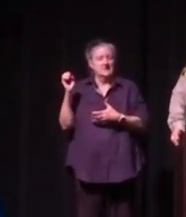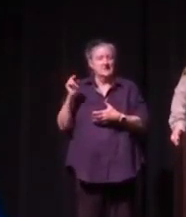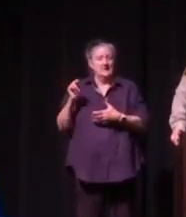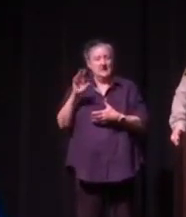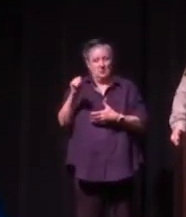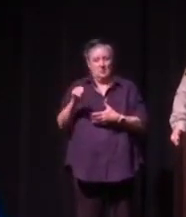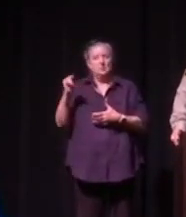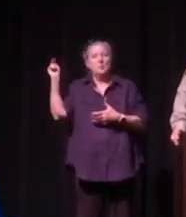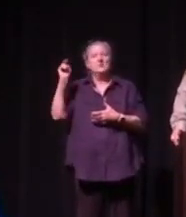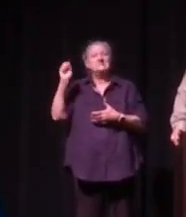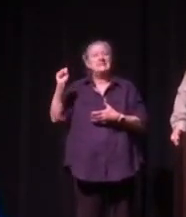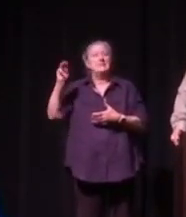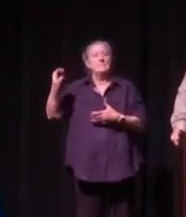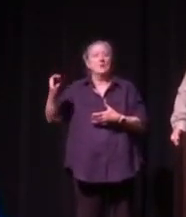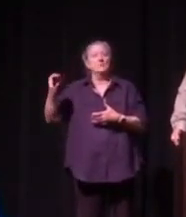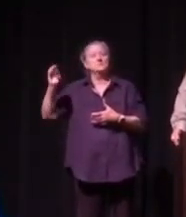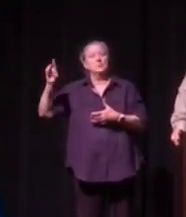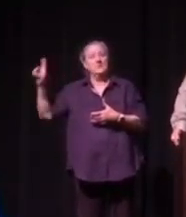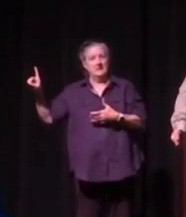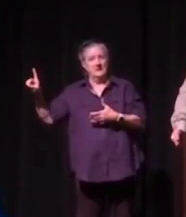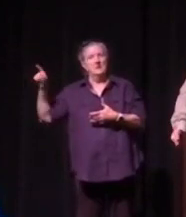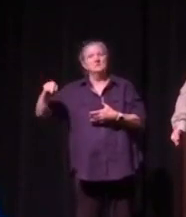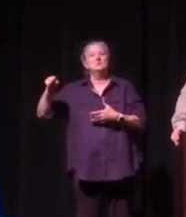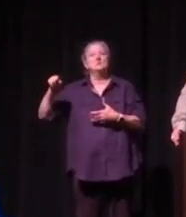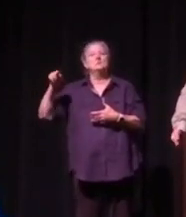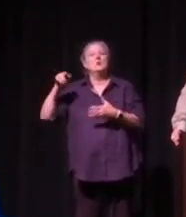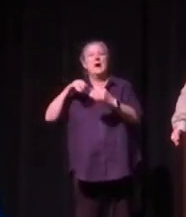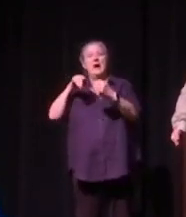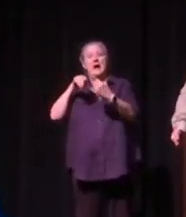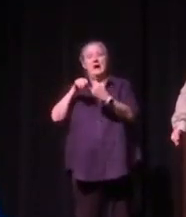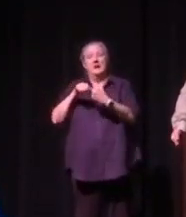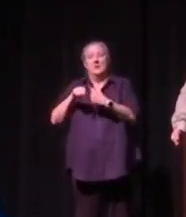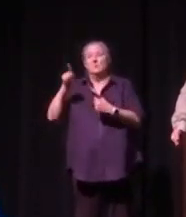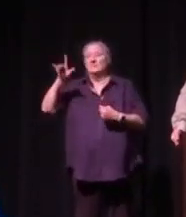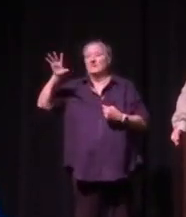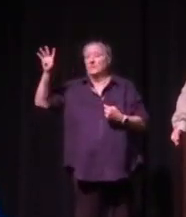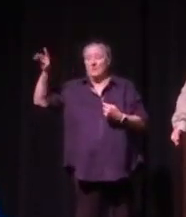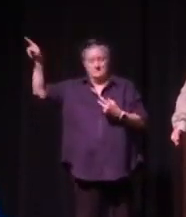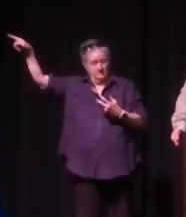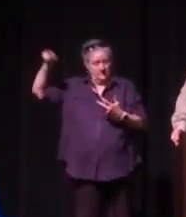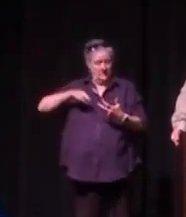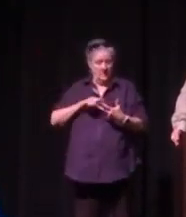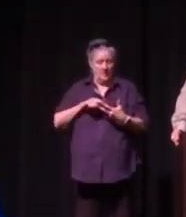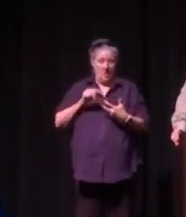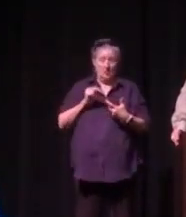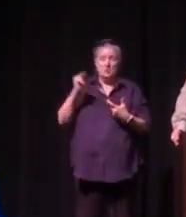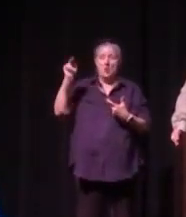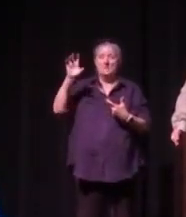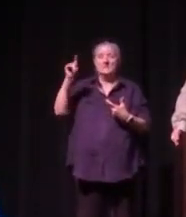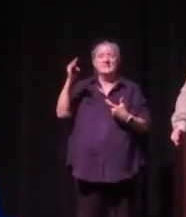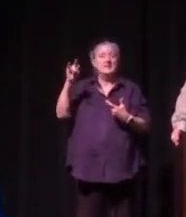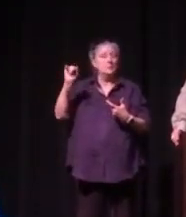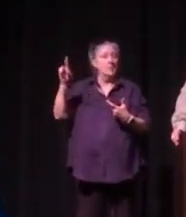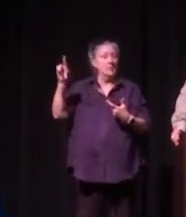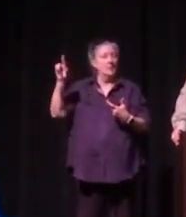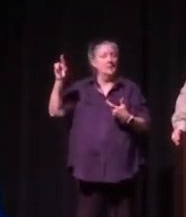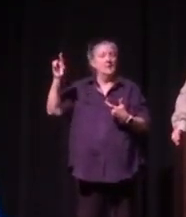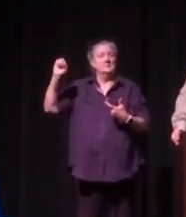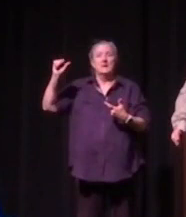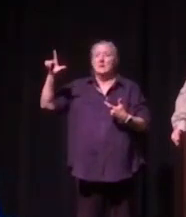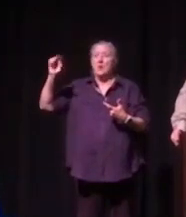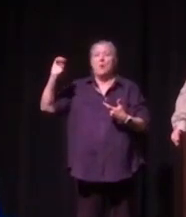including North San Marcos Road to Highway 154, north of Cathedral Oaks,